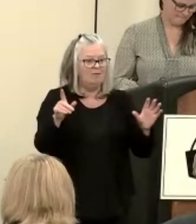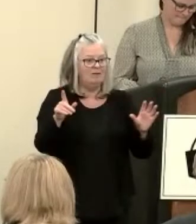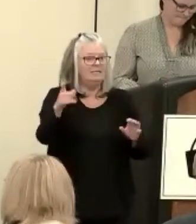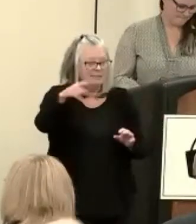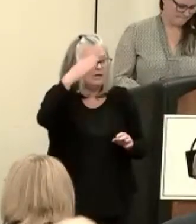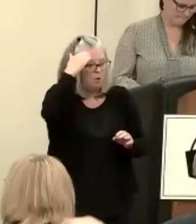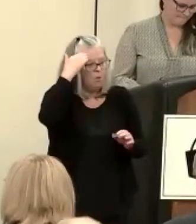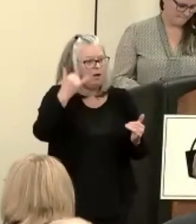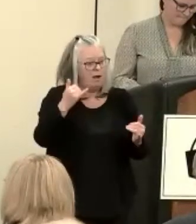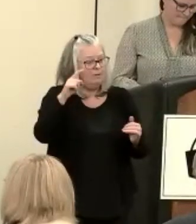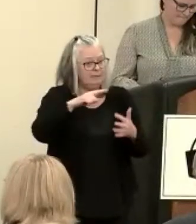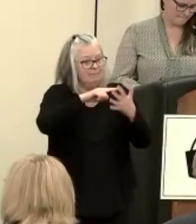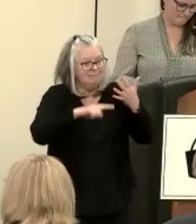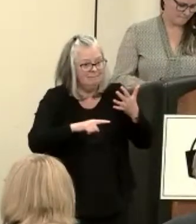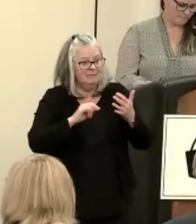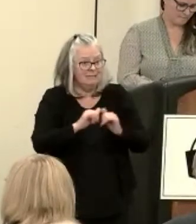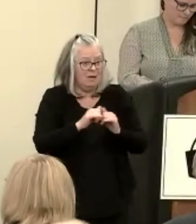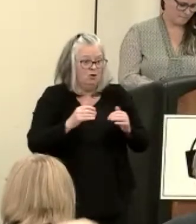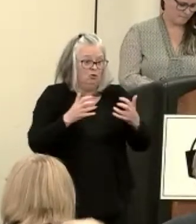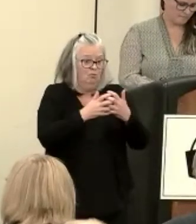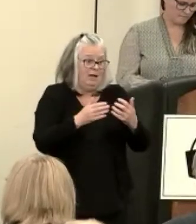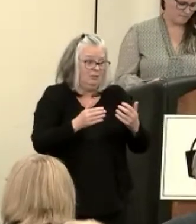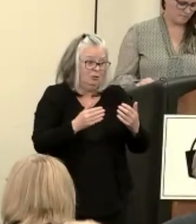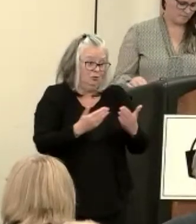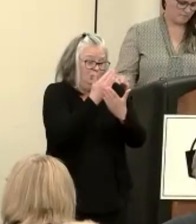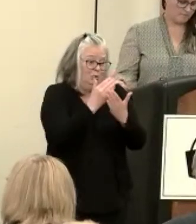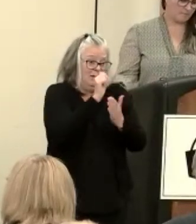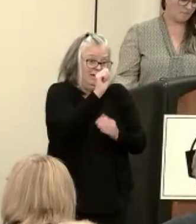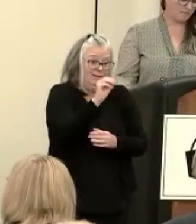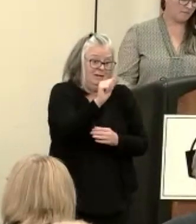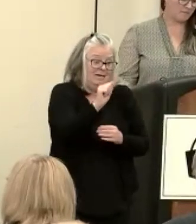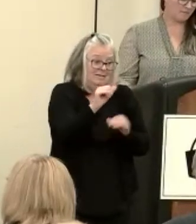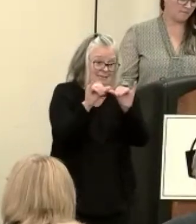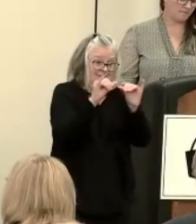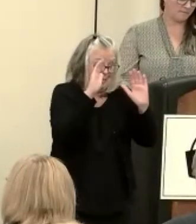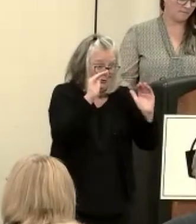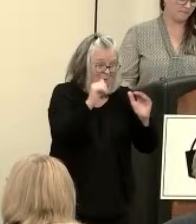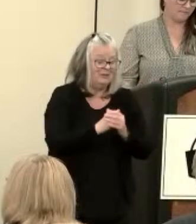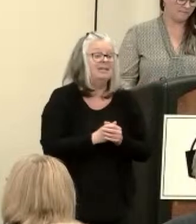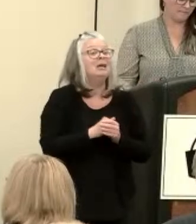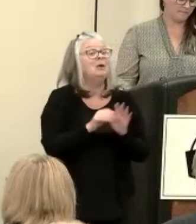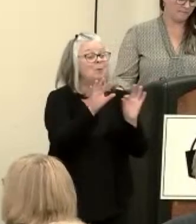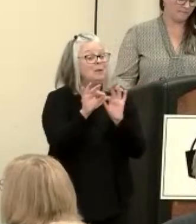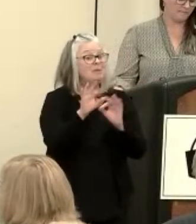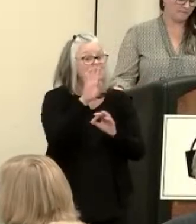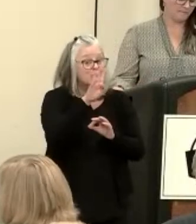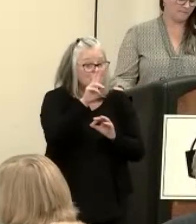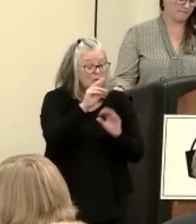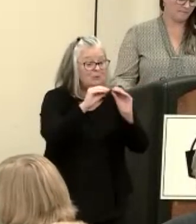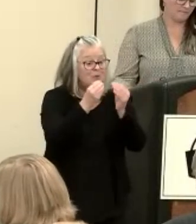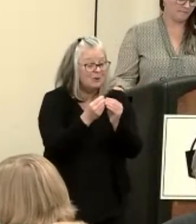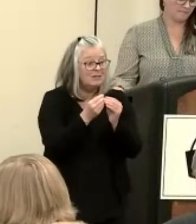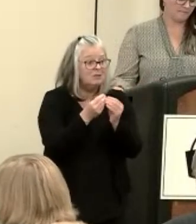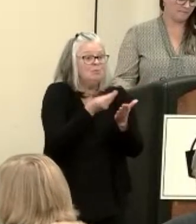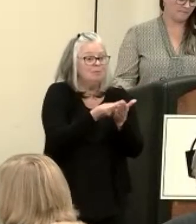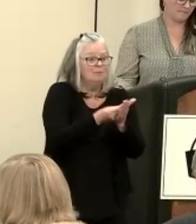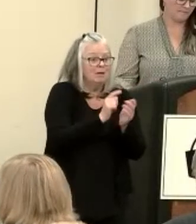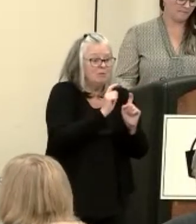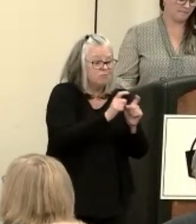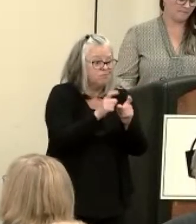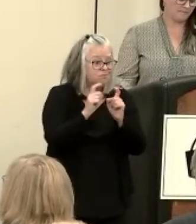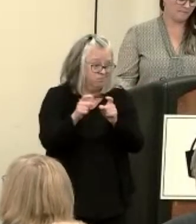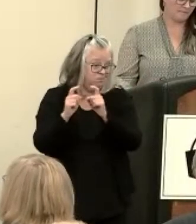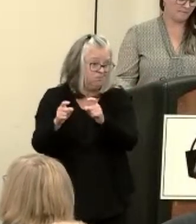to modernize to standards. And we were able to select 42 organizations to receive grants that